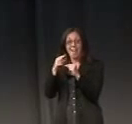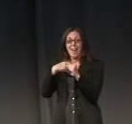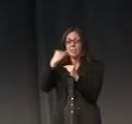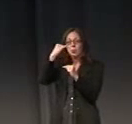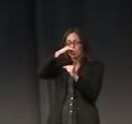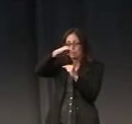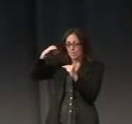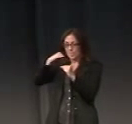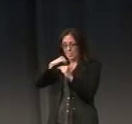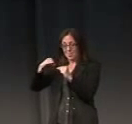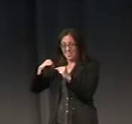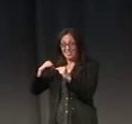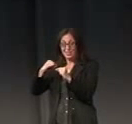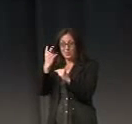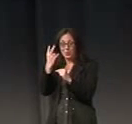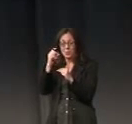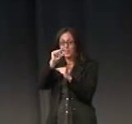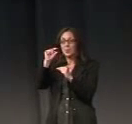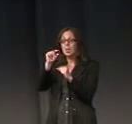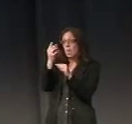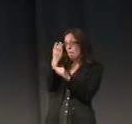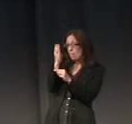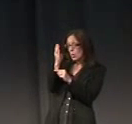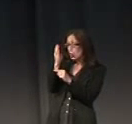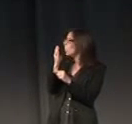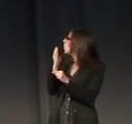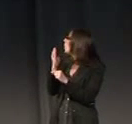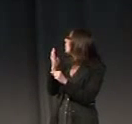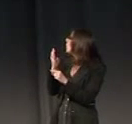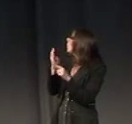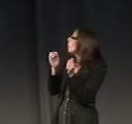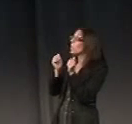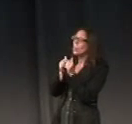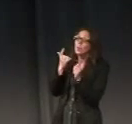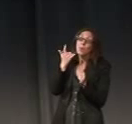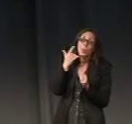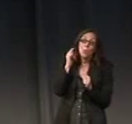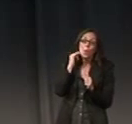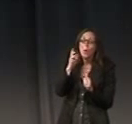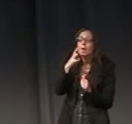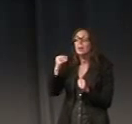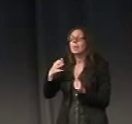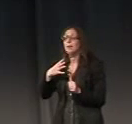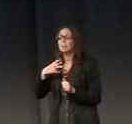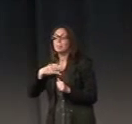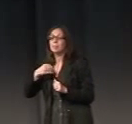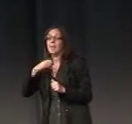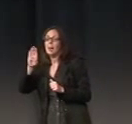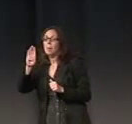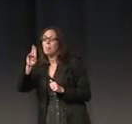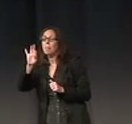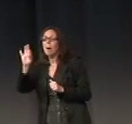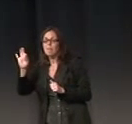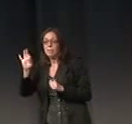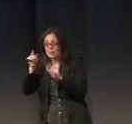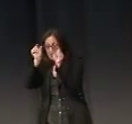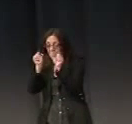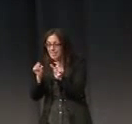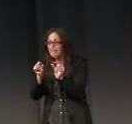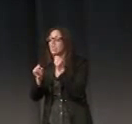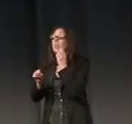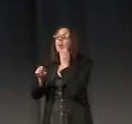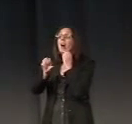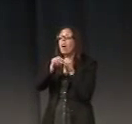before. The blue line with gold and buff points, the deep yellow line with light blue and red points.